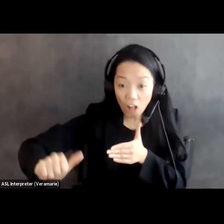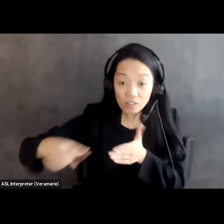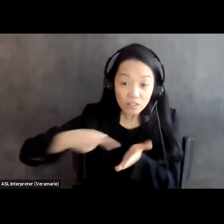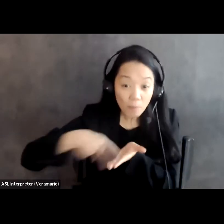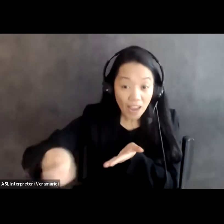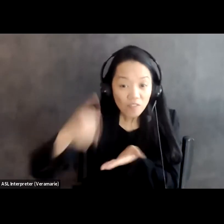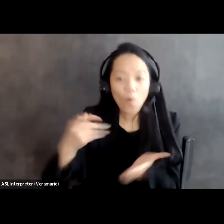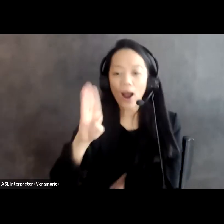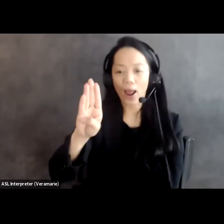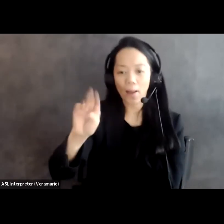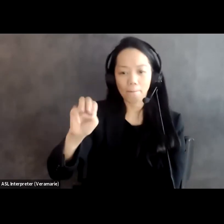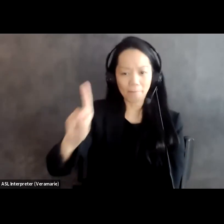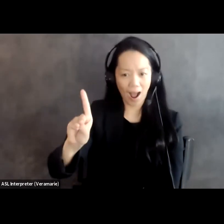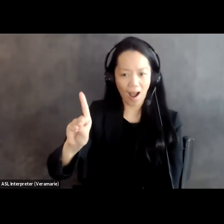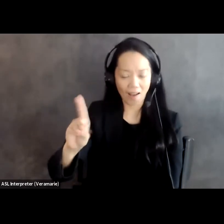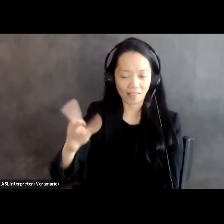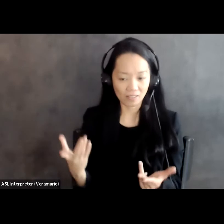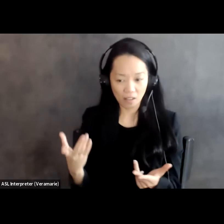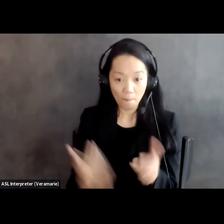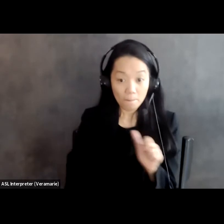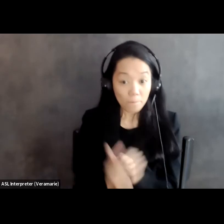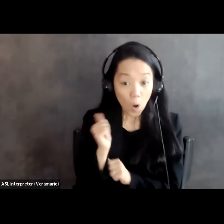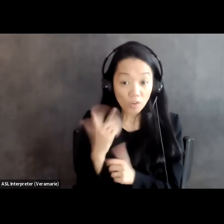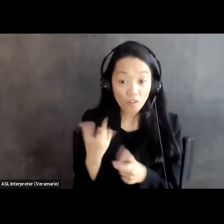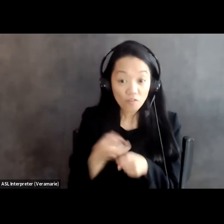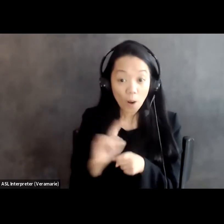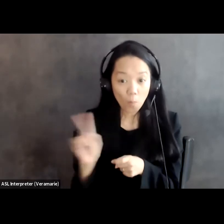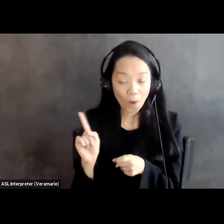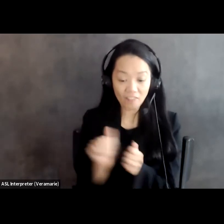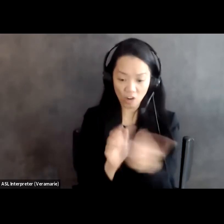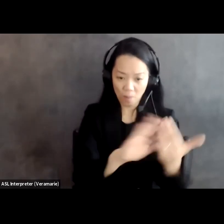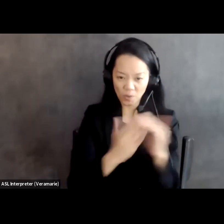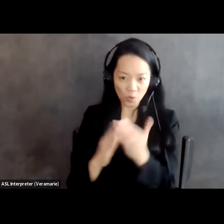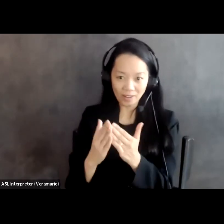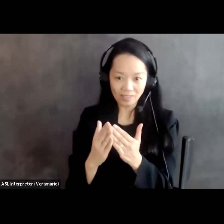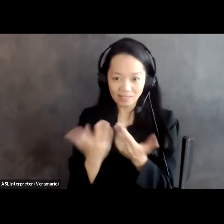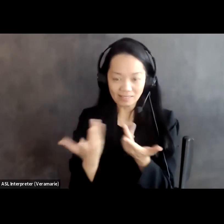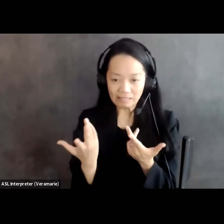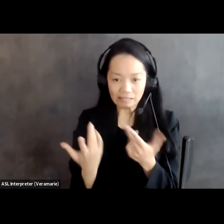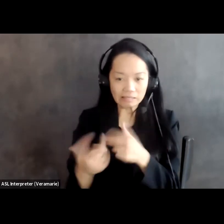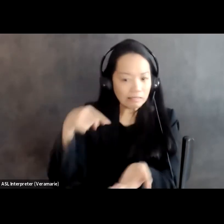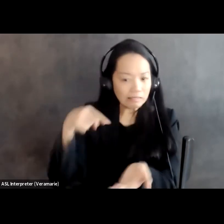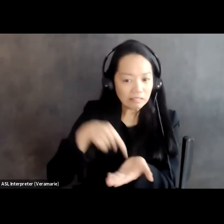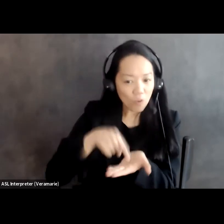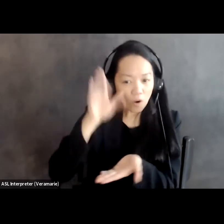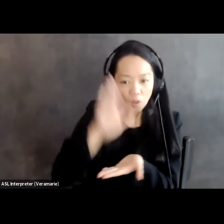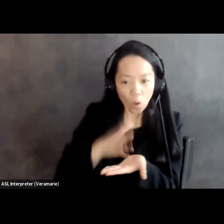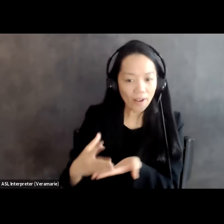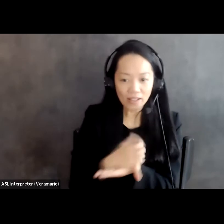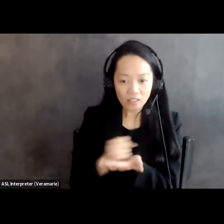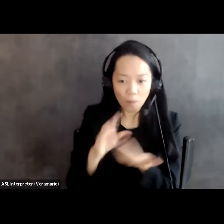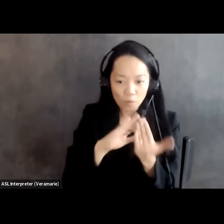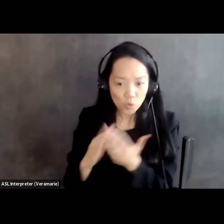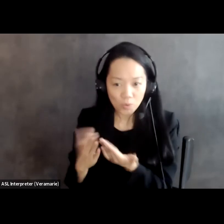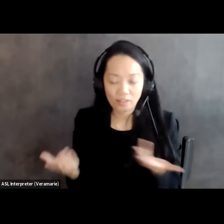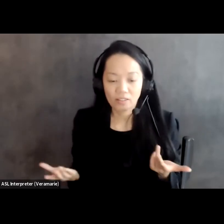bond. The vast majority of that, again, came from communities that could hardly afford it. And what we know